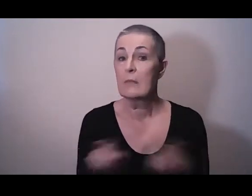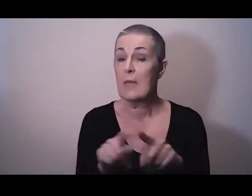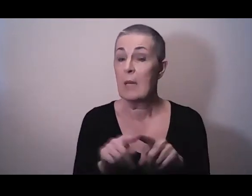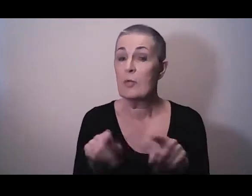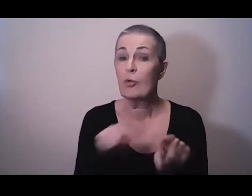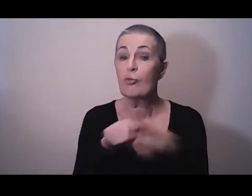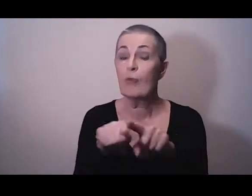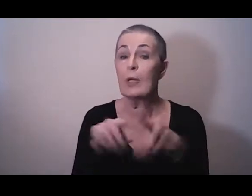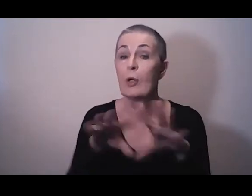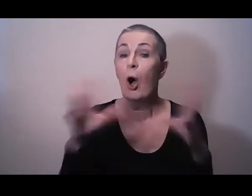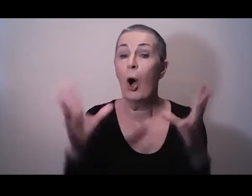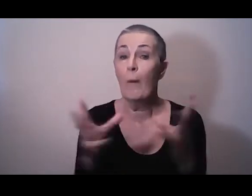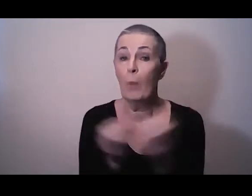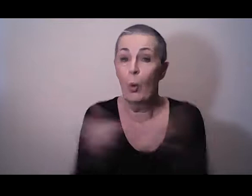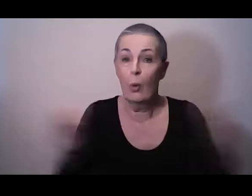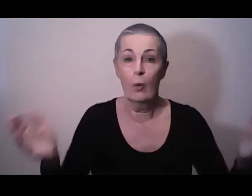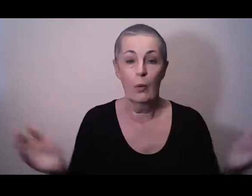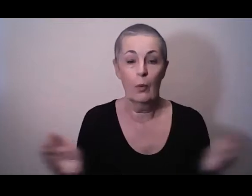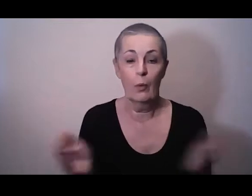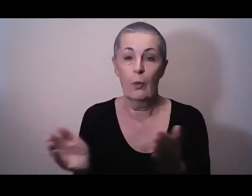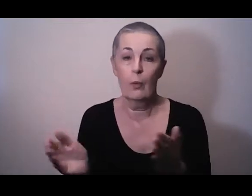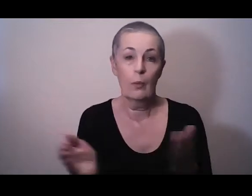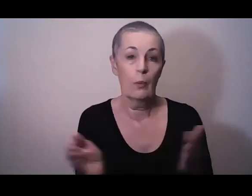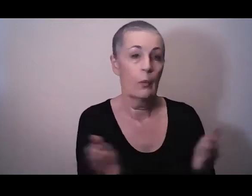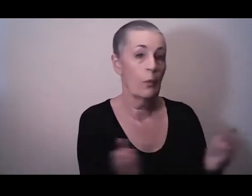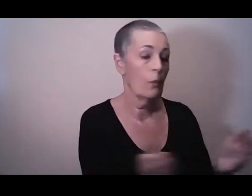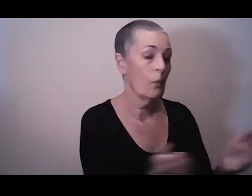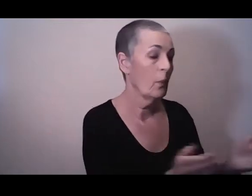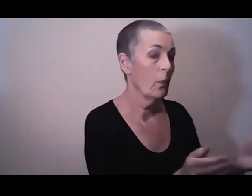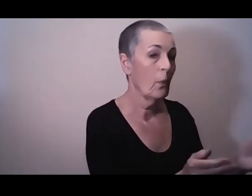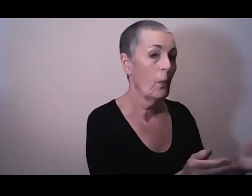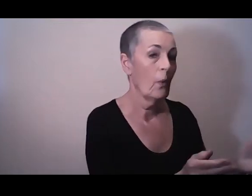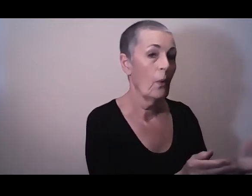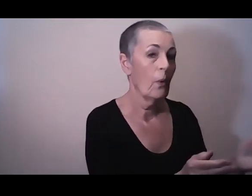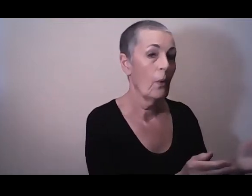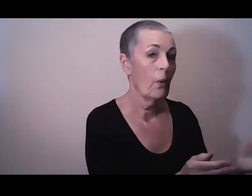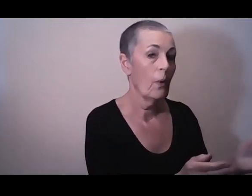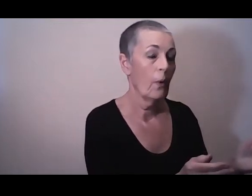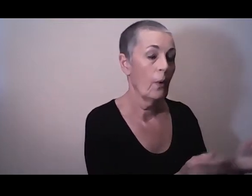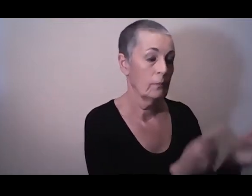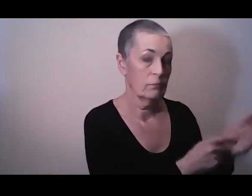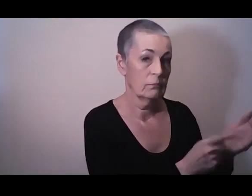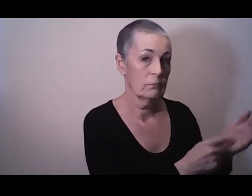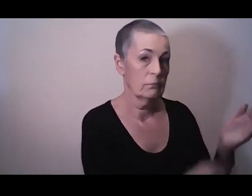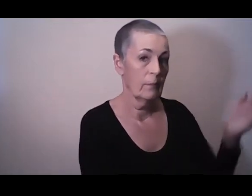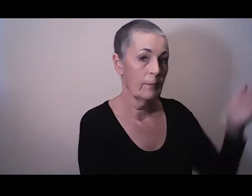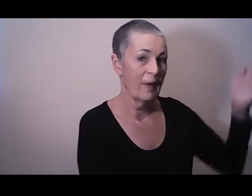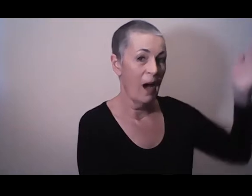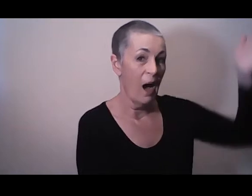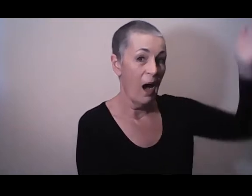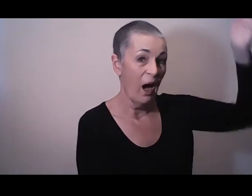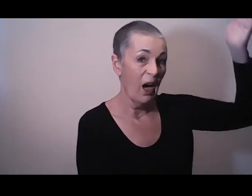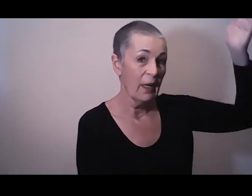ball, and you're going to twist the waist over, and then the back arm is higher up, and